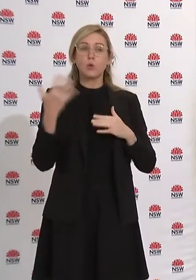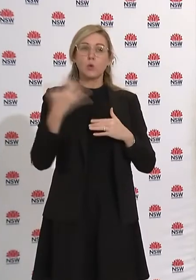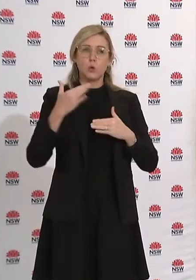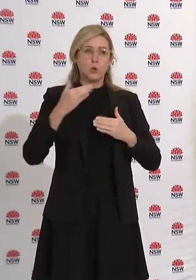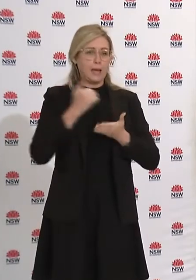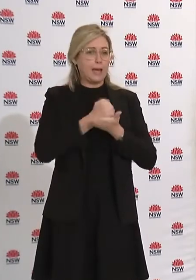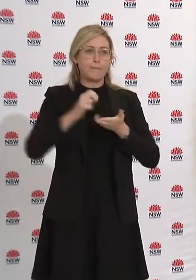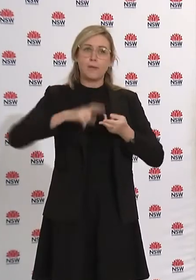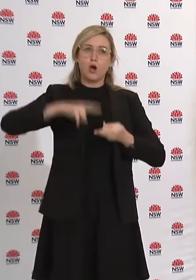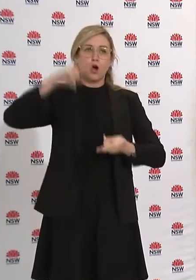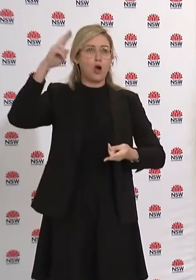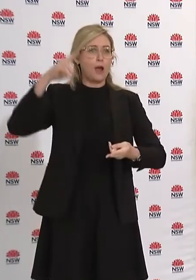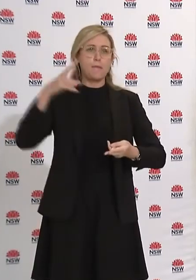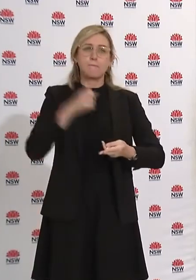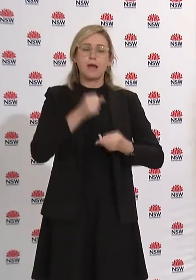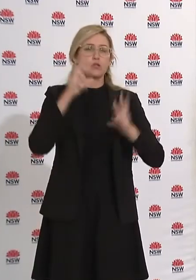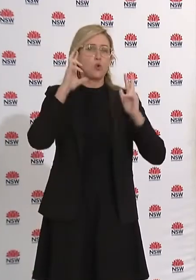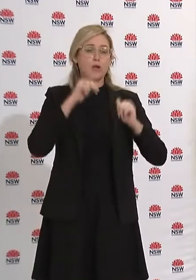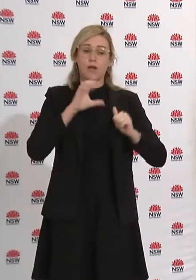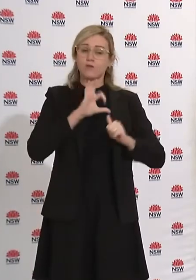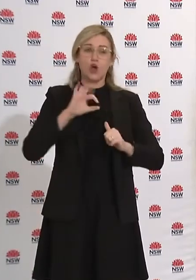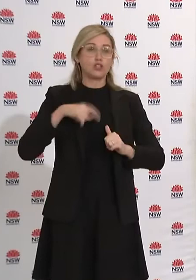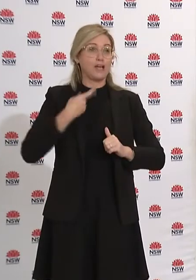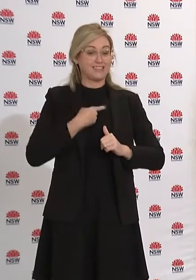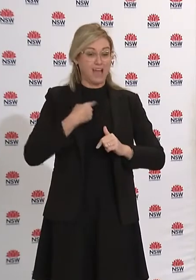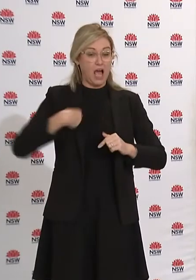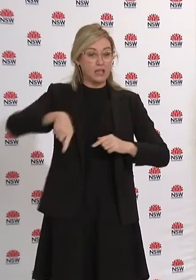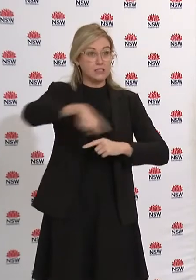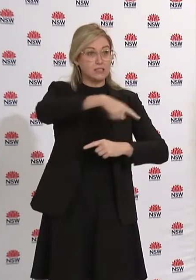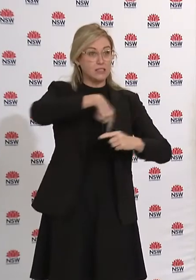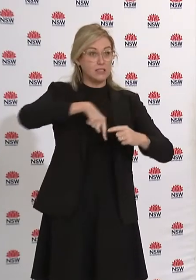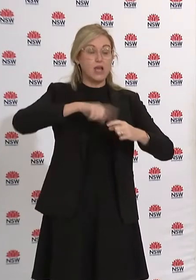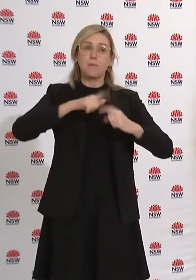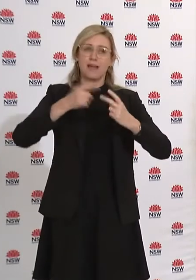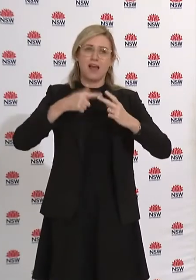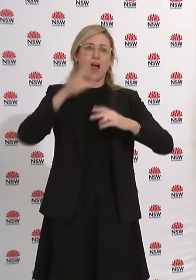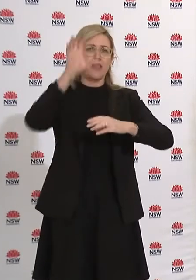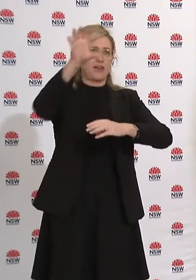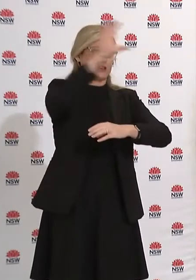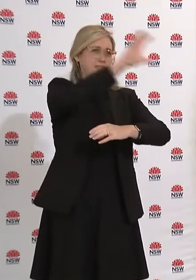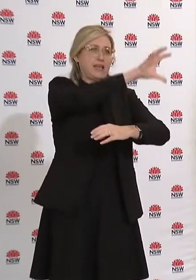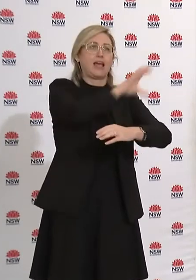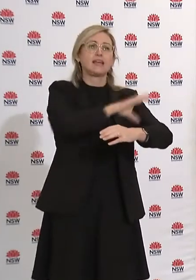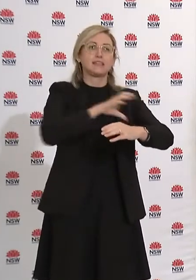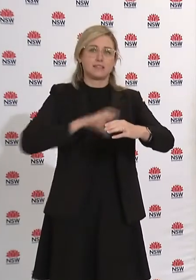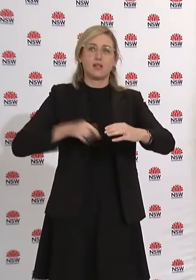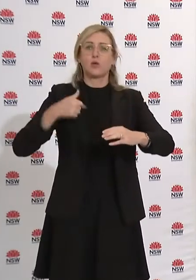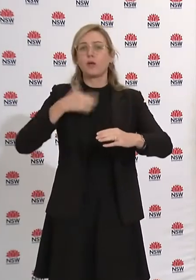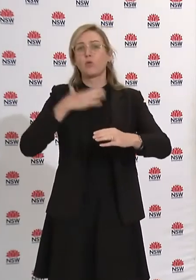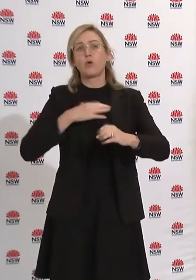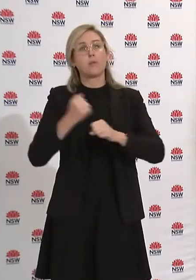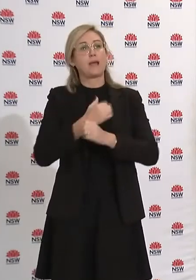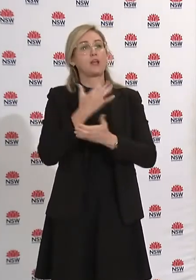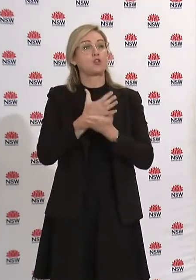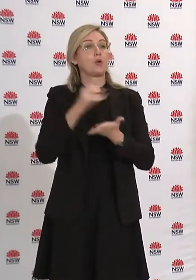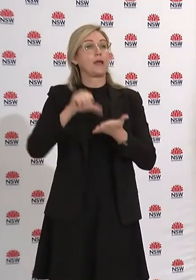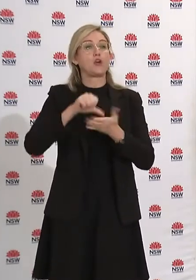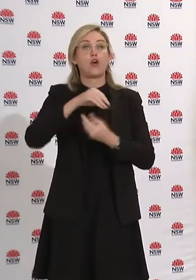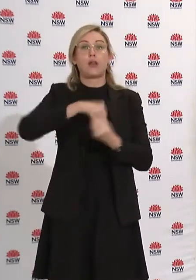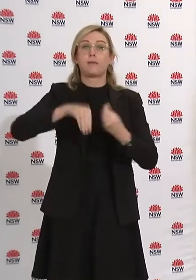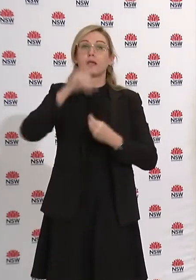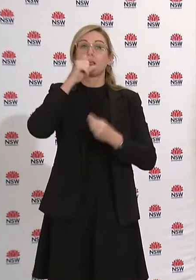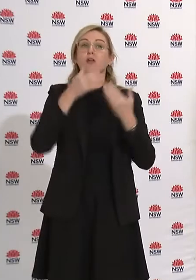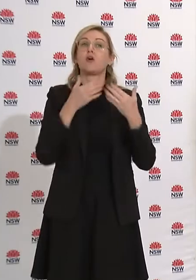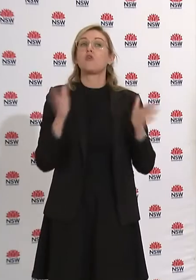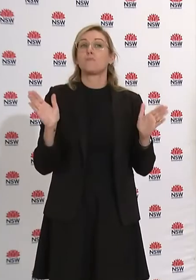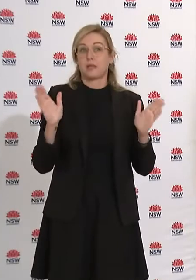virus, not only will we have a challenge in opening up parts of our economy that we want to open up, in terms of allowing